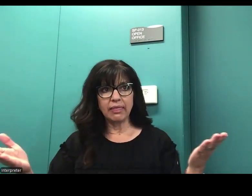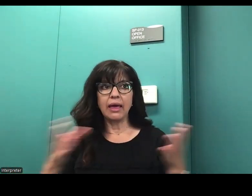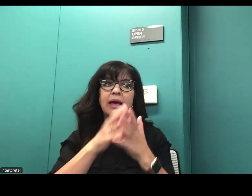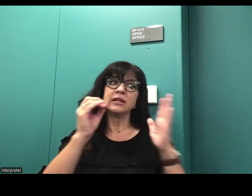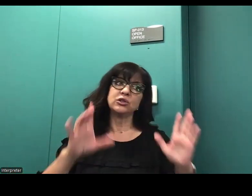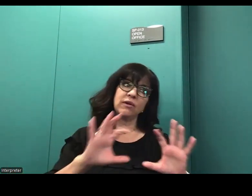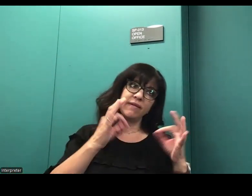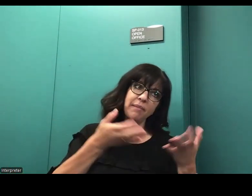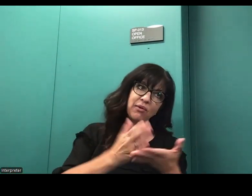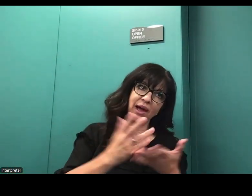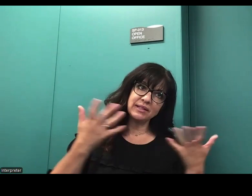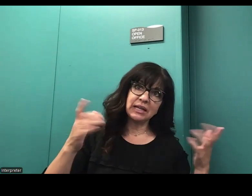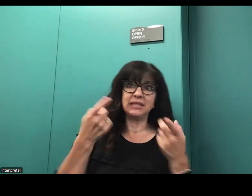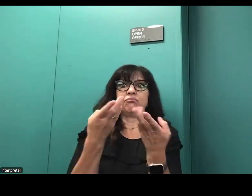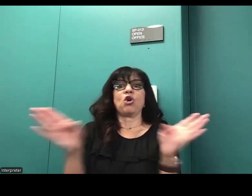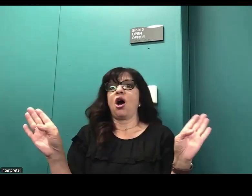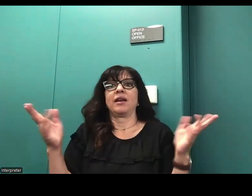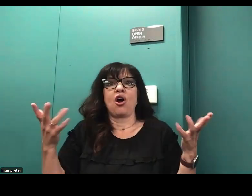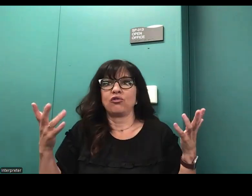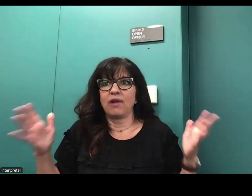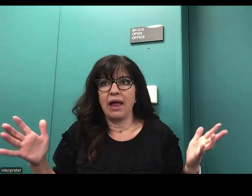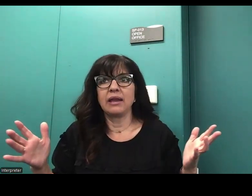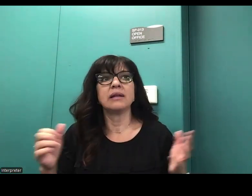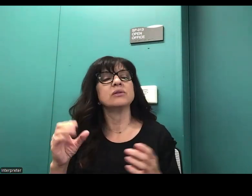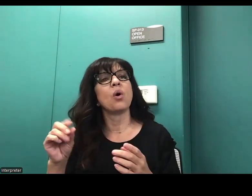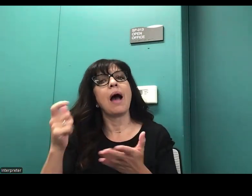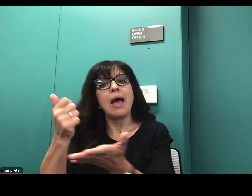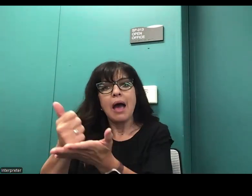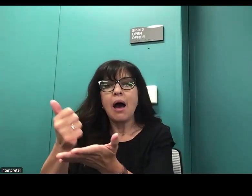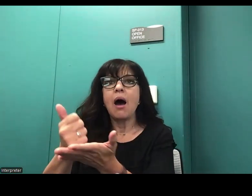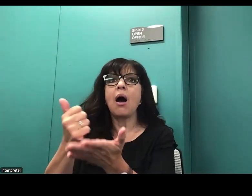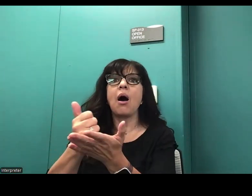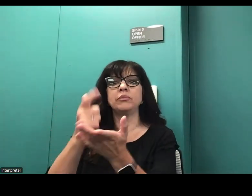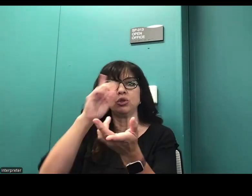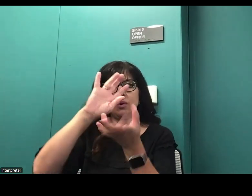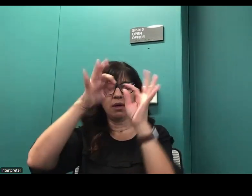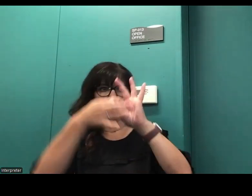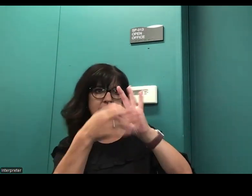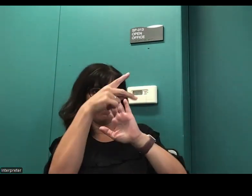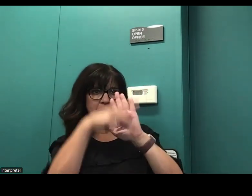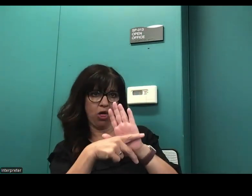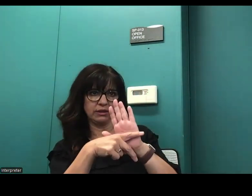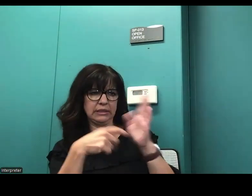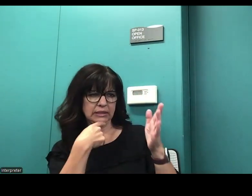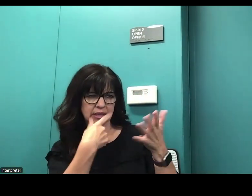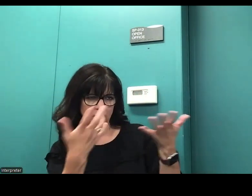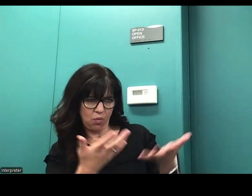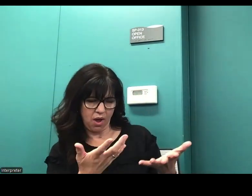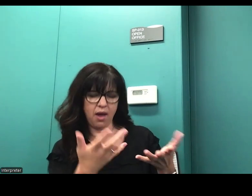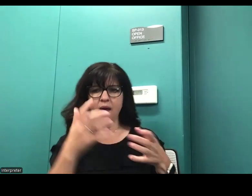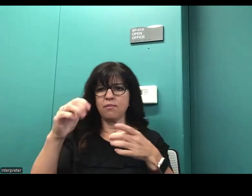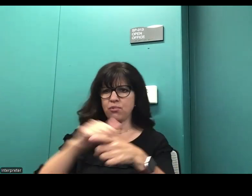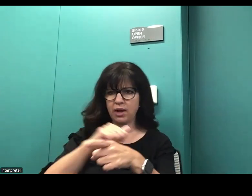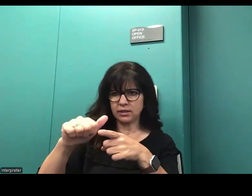Family Rights already says it's a broad scope. So I help to interpret policies and